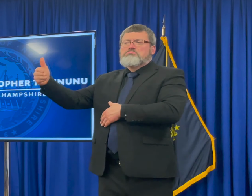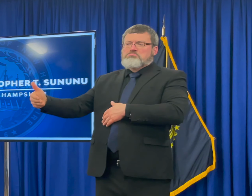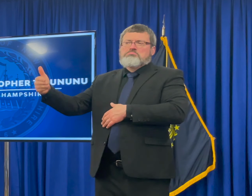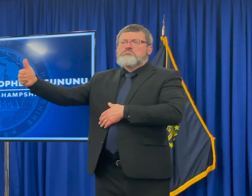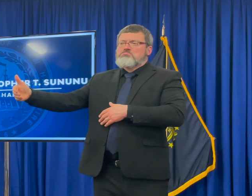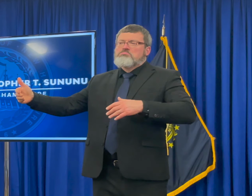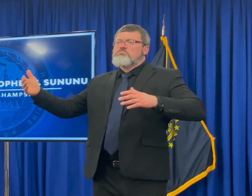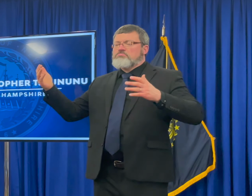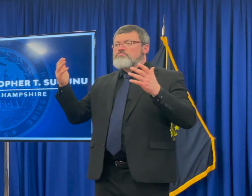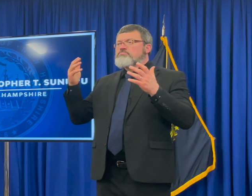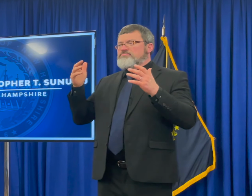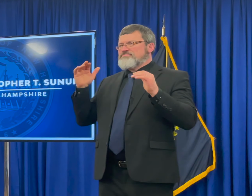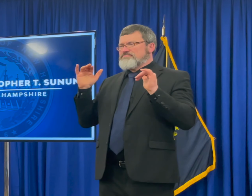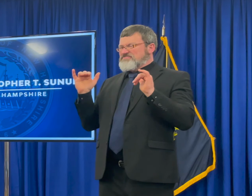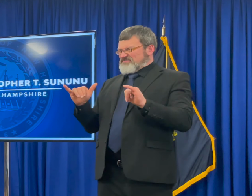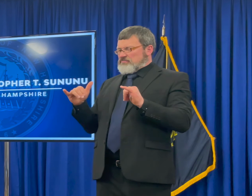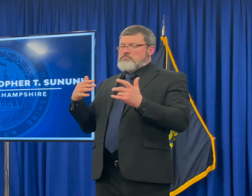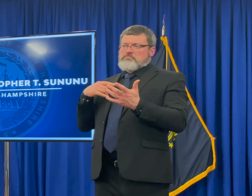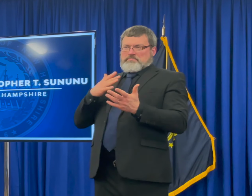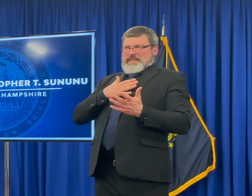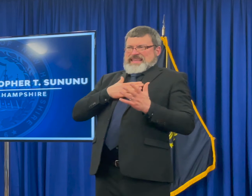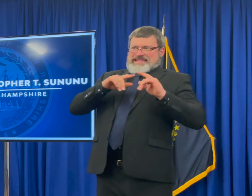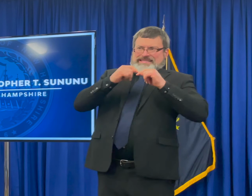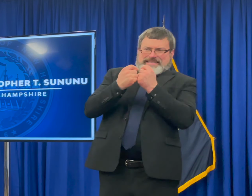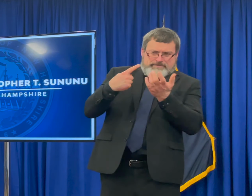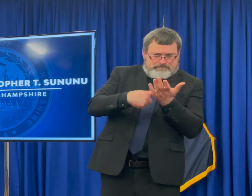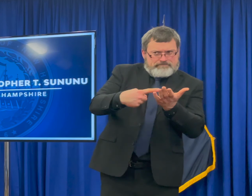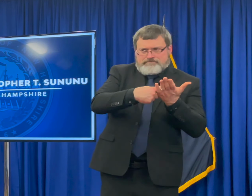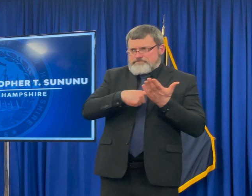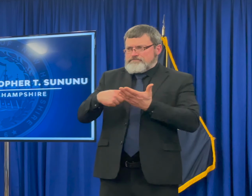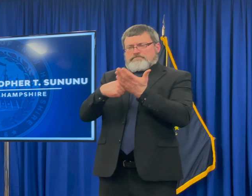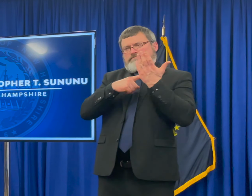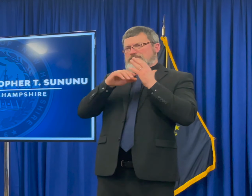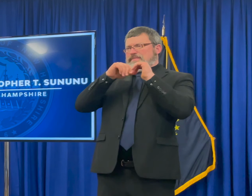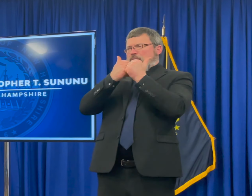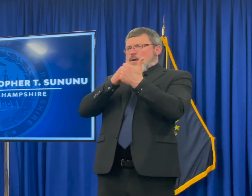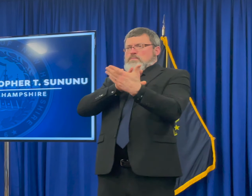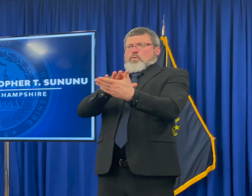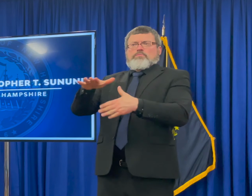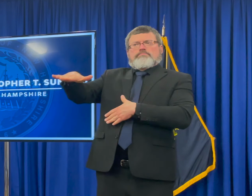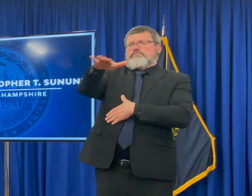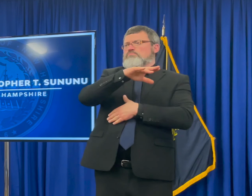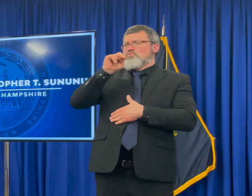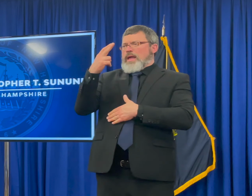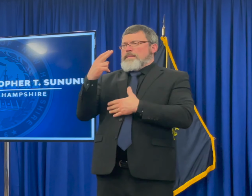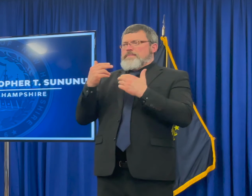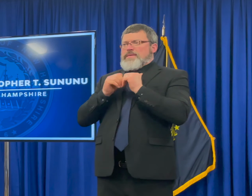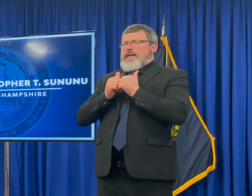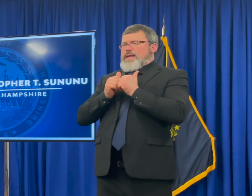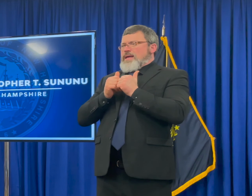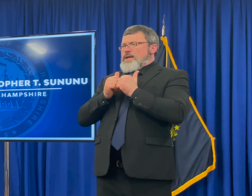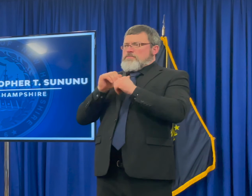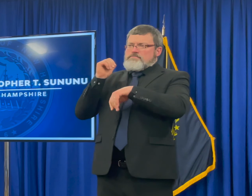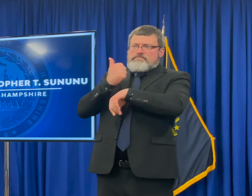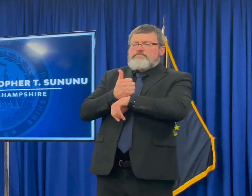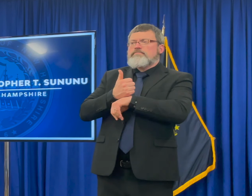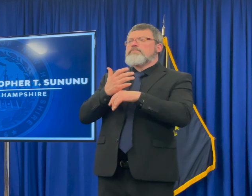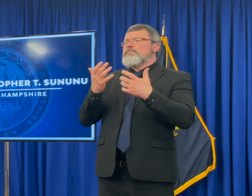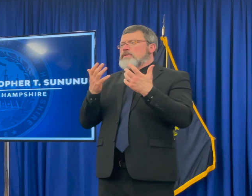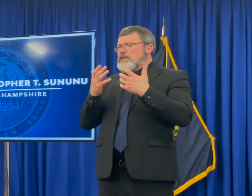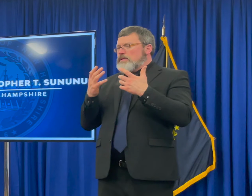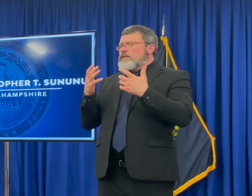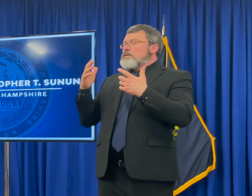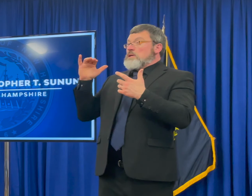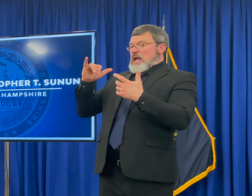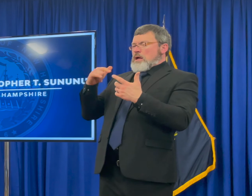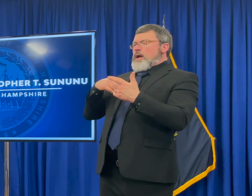week. And we've been expressing our concerns and getting clarifications on how the CDC came to these numbers. So even